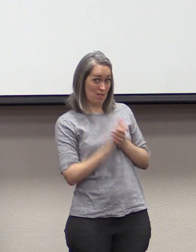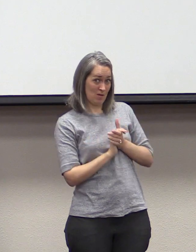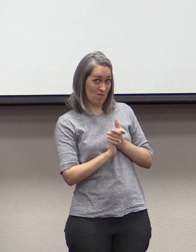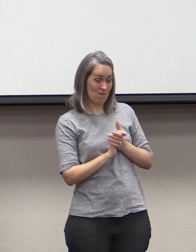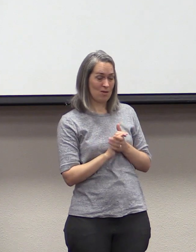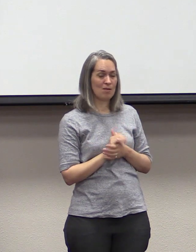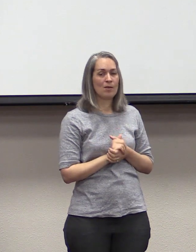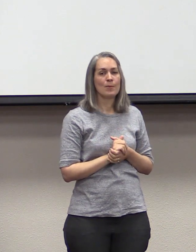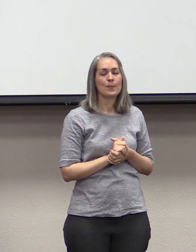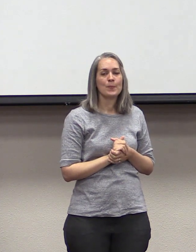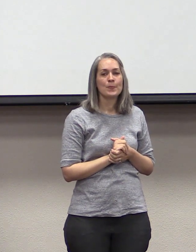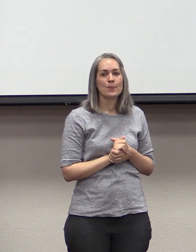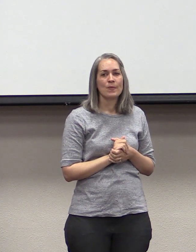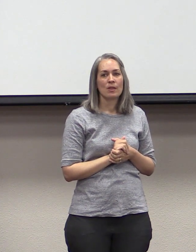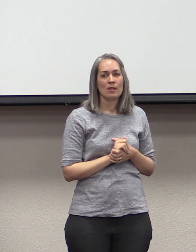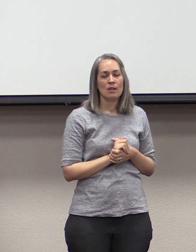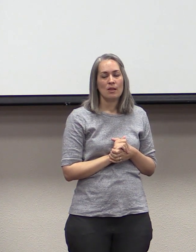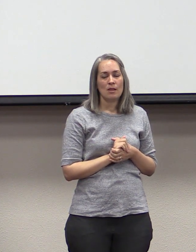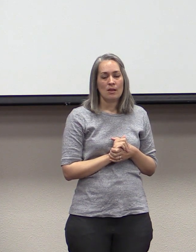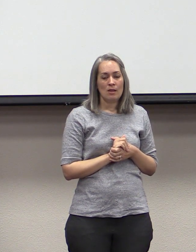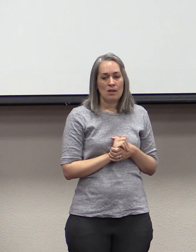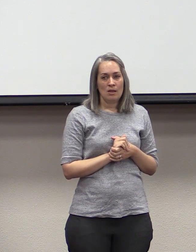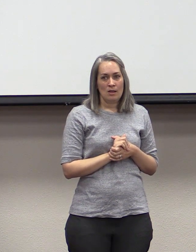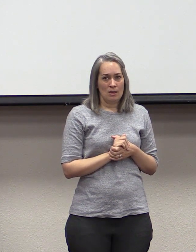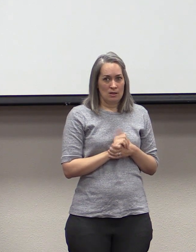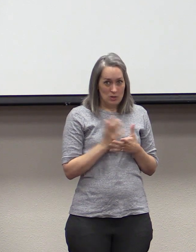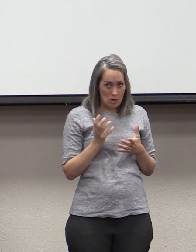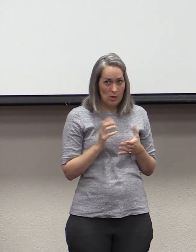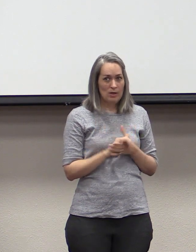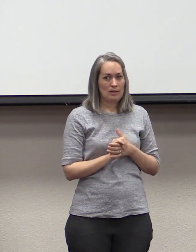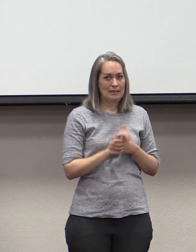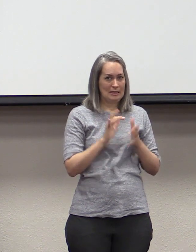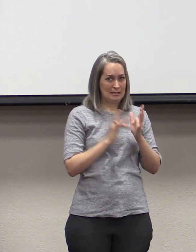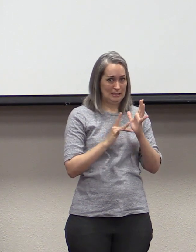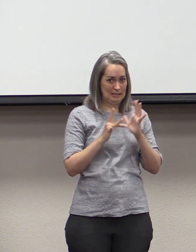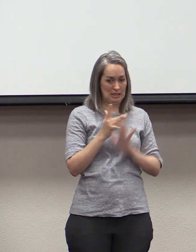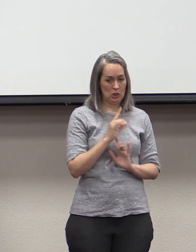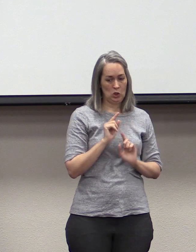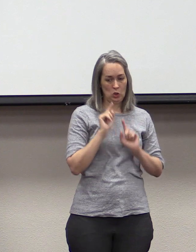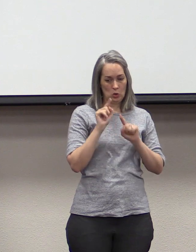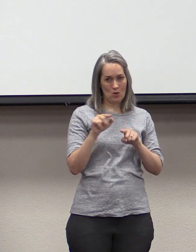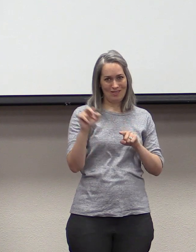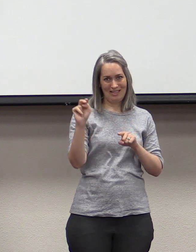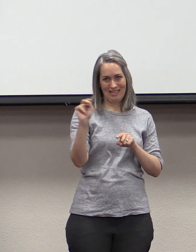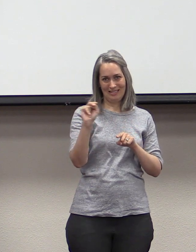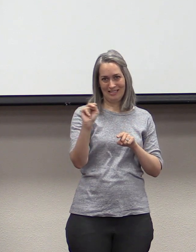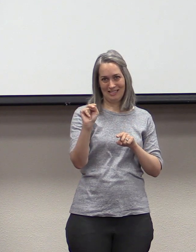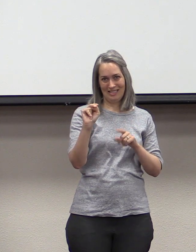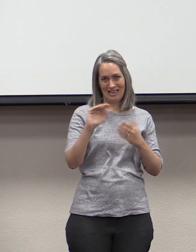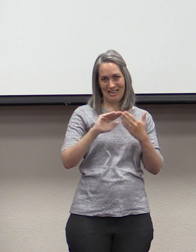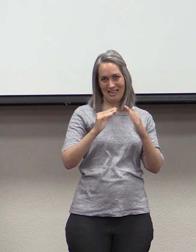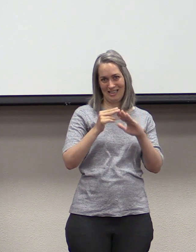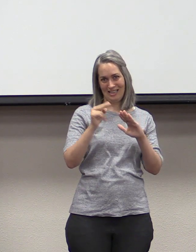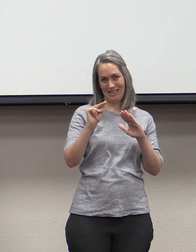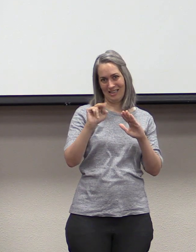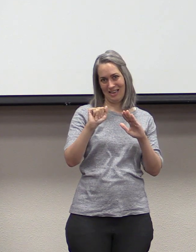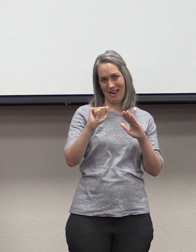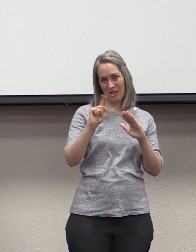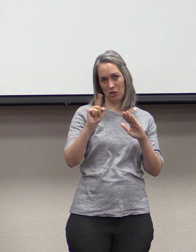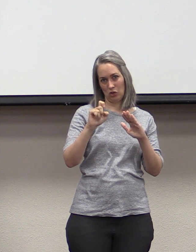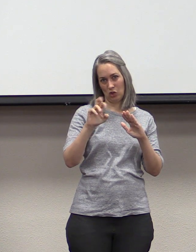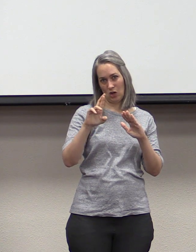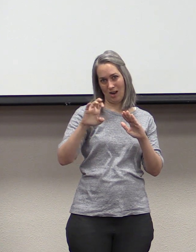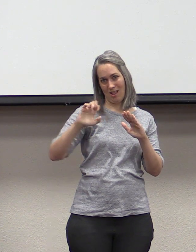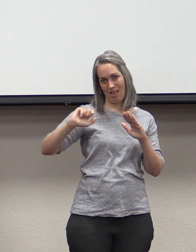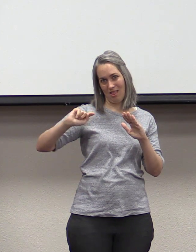So as we get started, he's in Nazareth, and he is working with them, and they